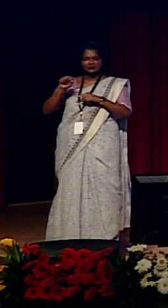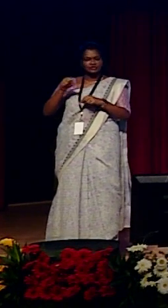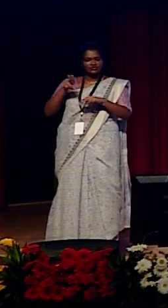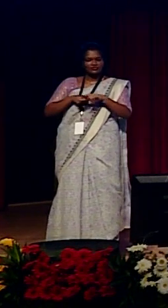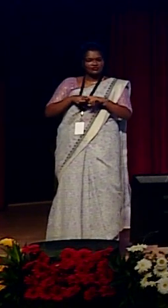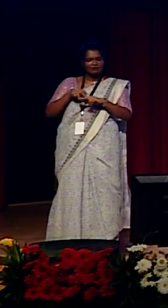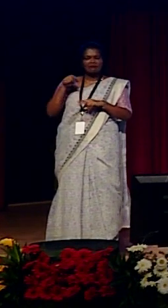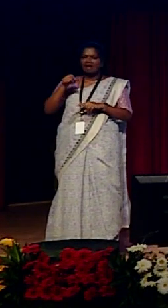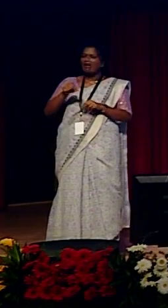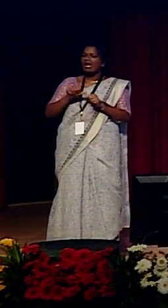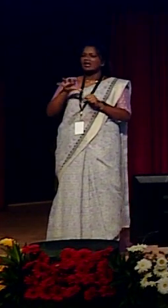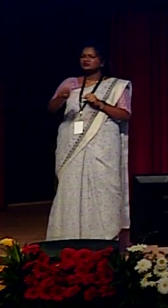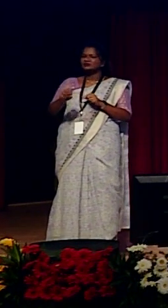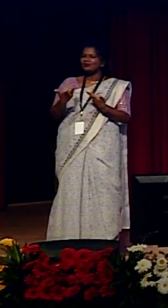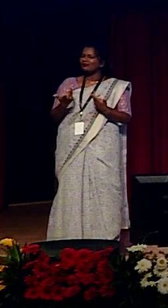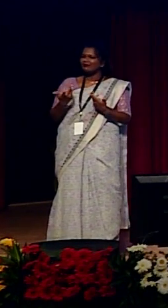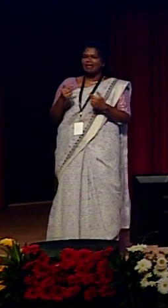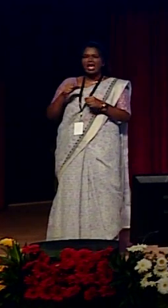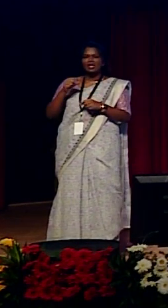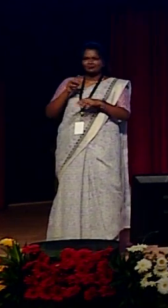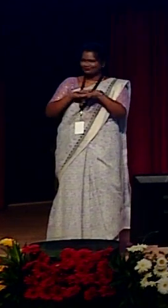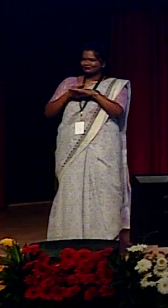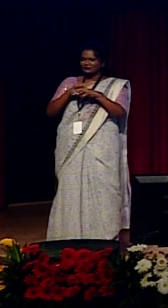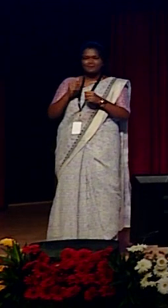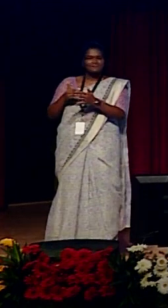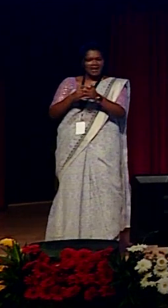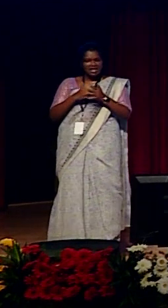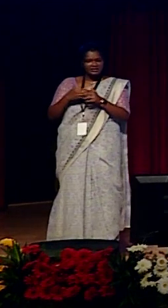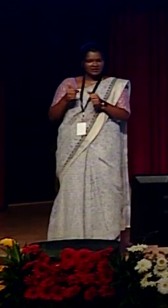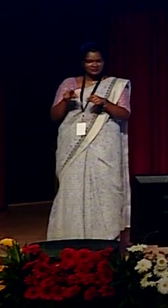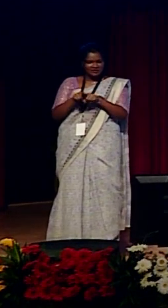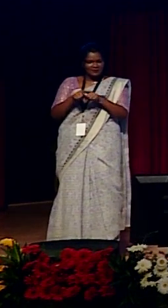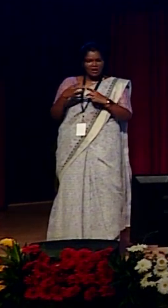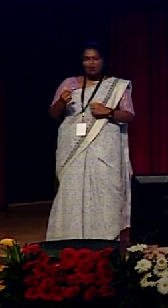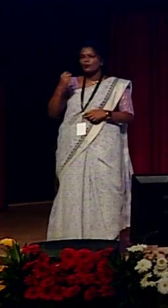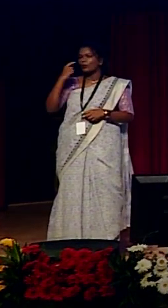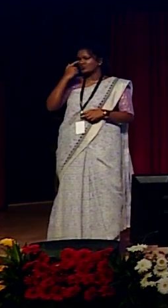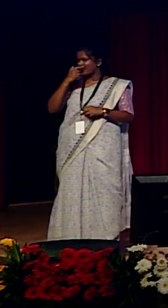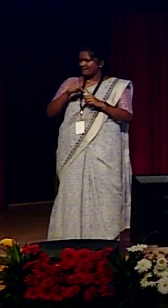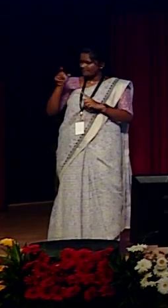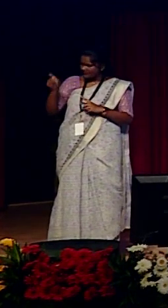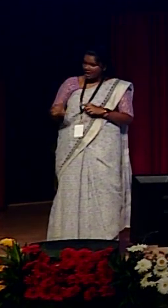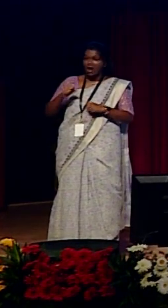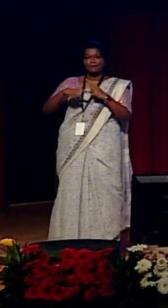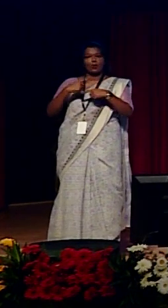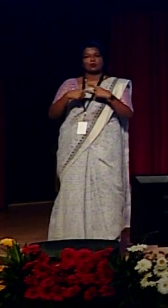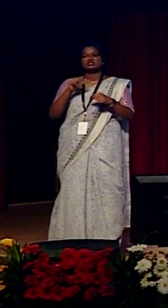of these inaccessible experiments have a barrier associated with visual impairment, and